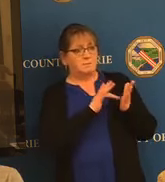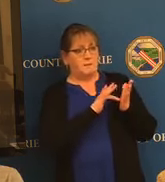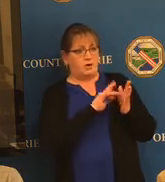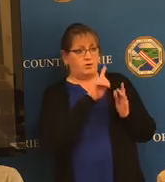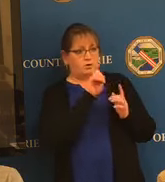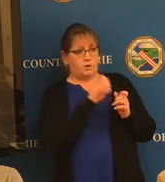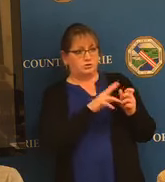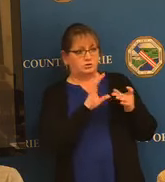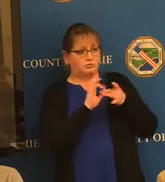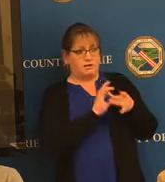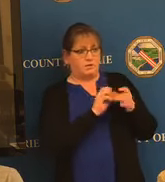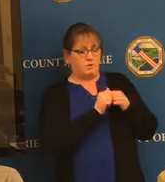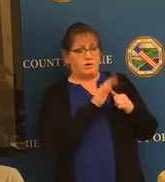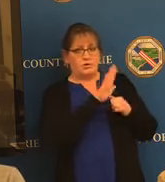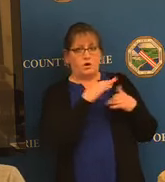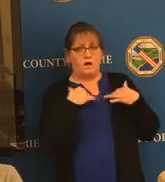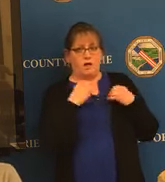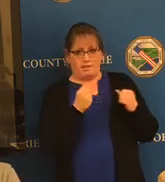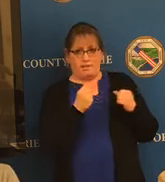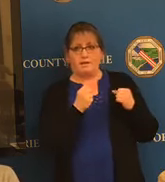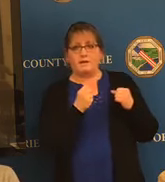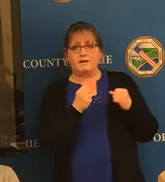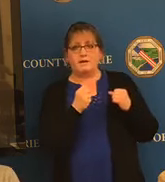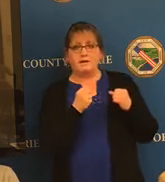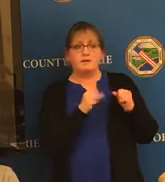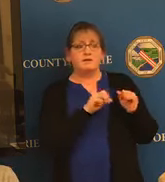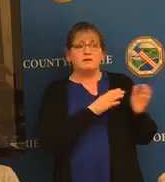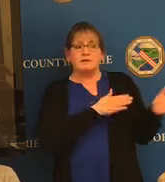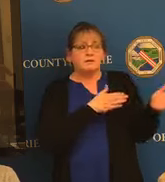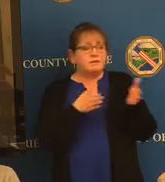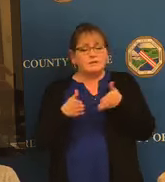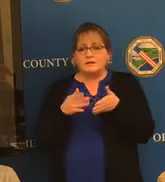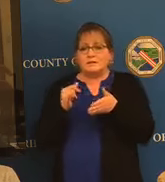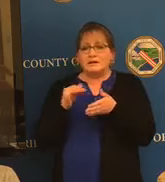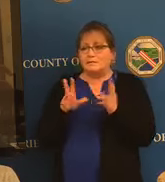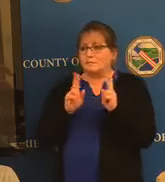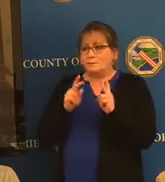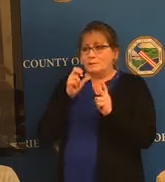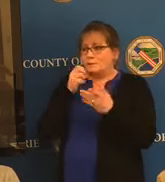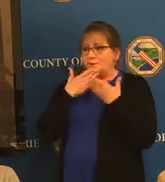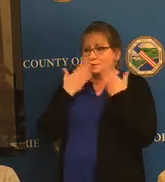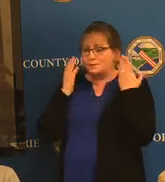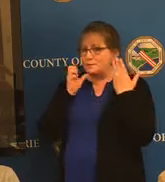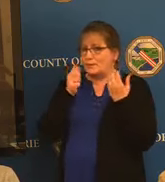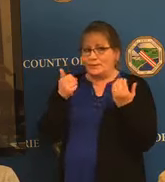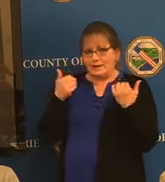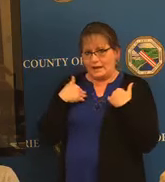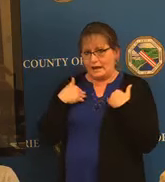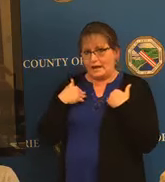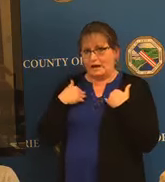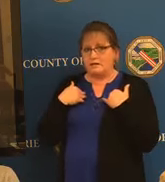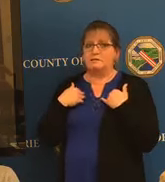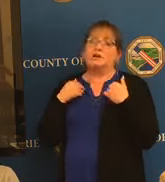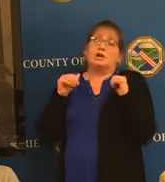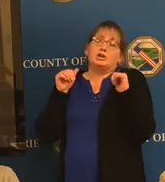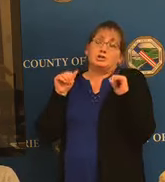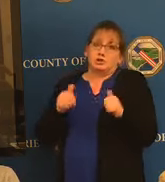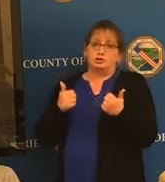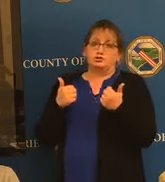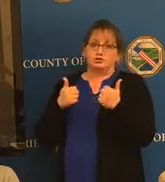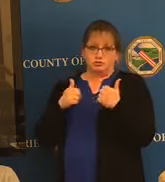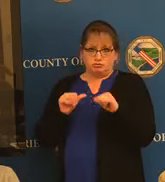health. If people who are don't have access to that, They could